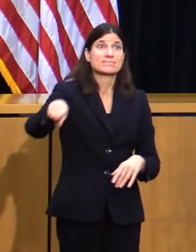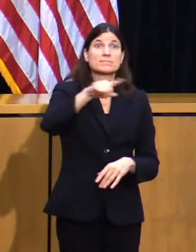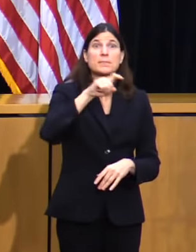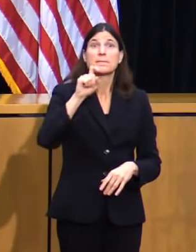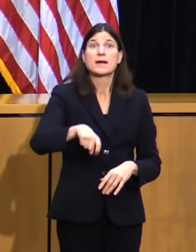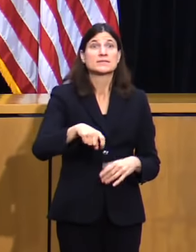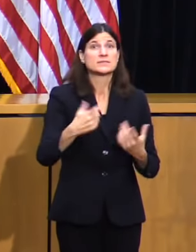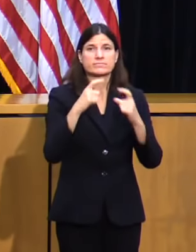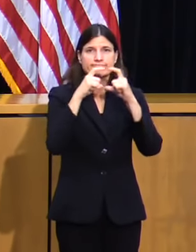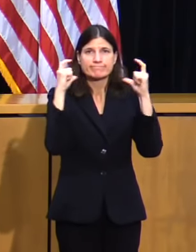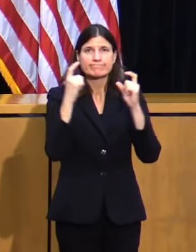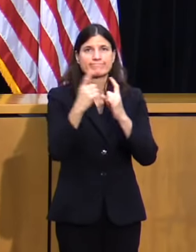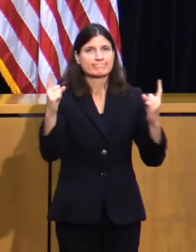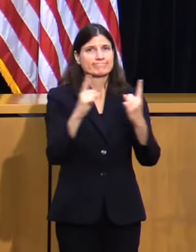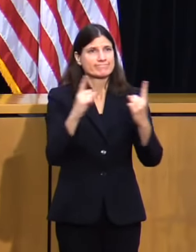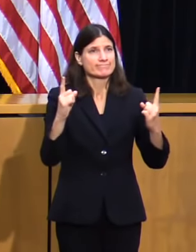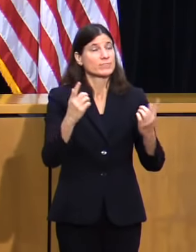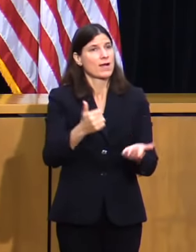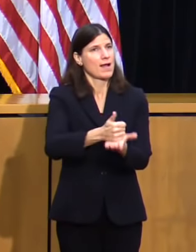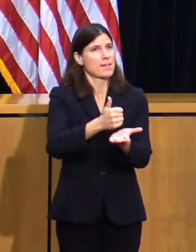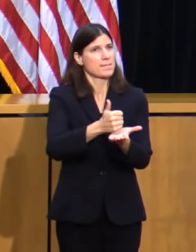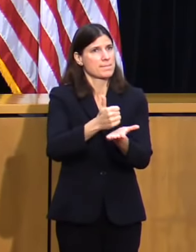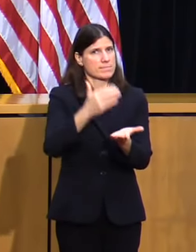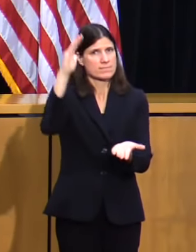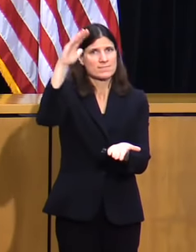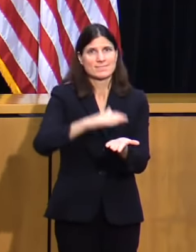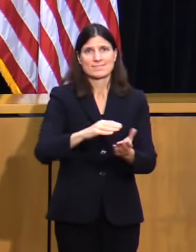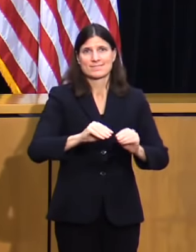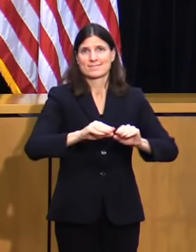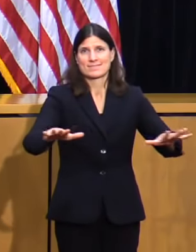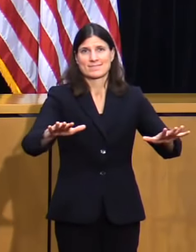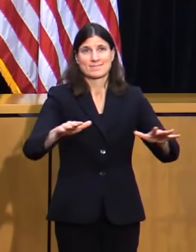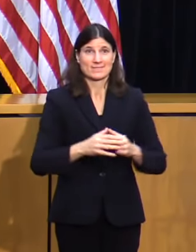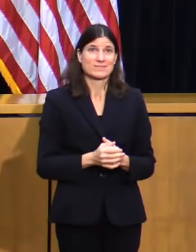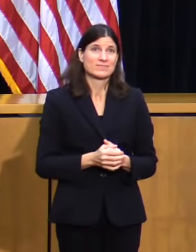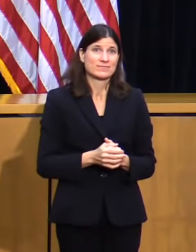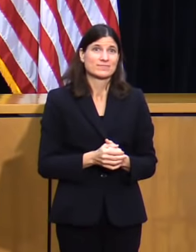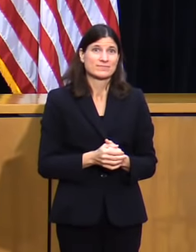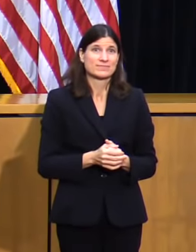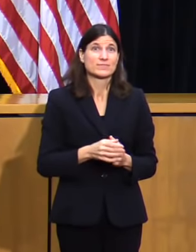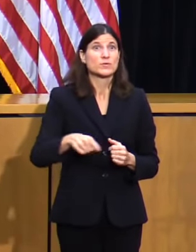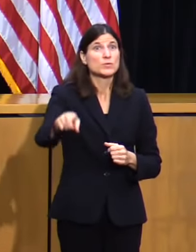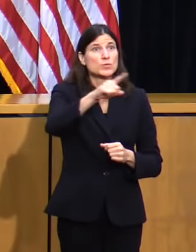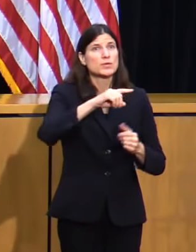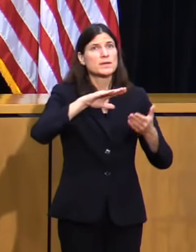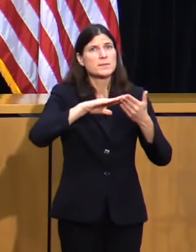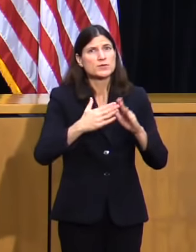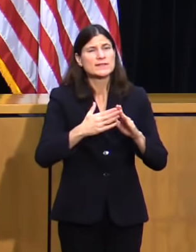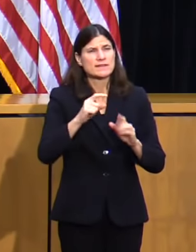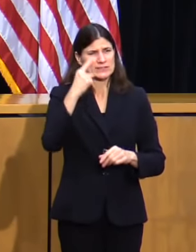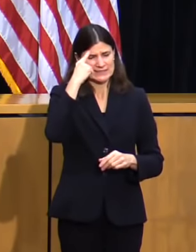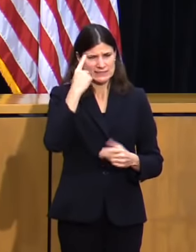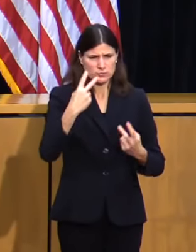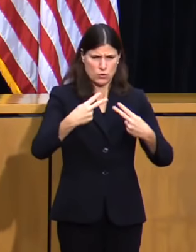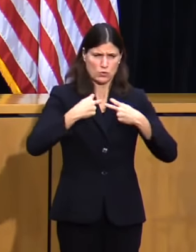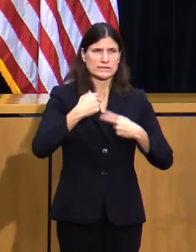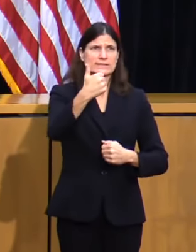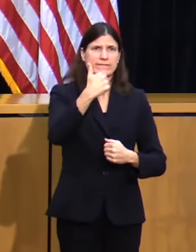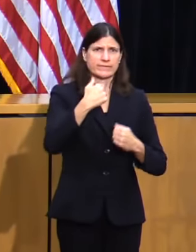People need to change their behavior and get serious about who they spend time with, how they act, and